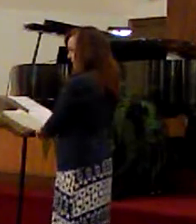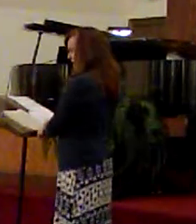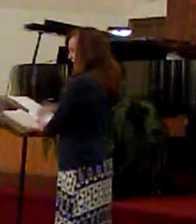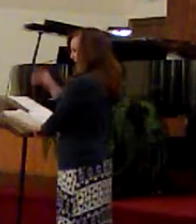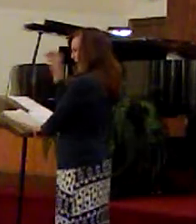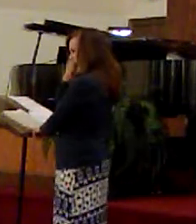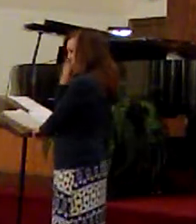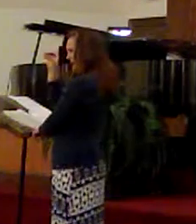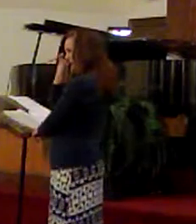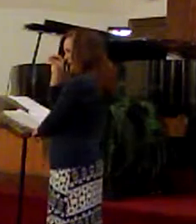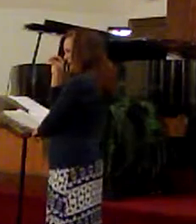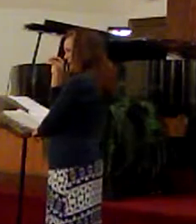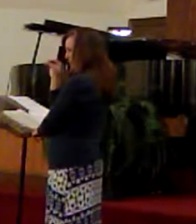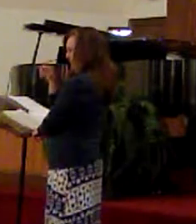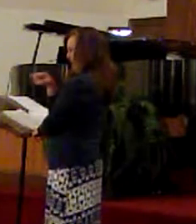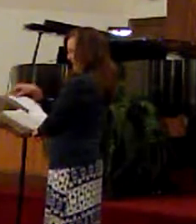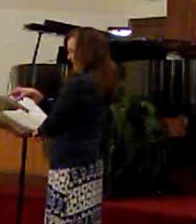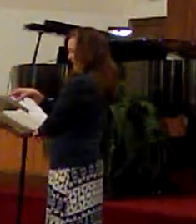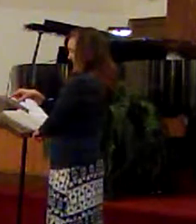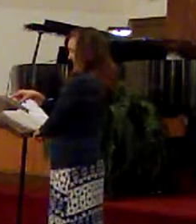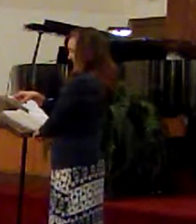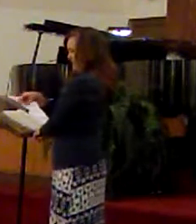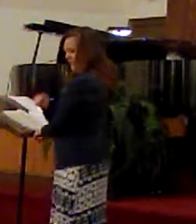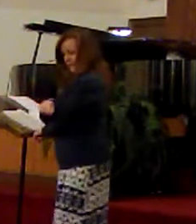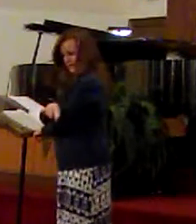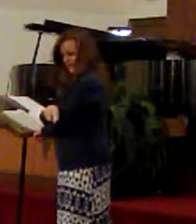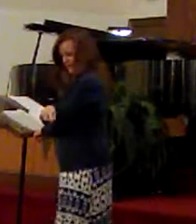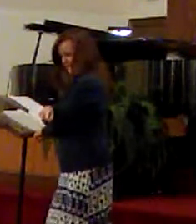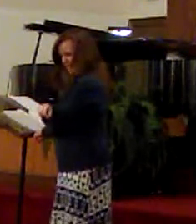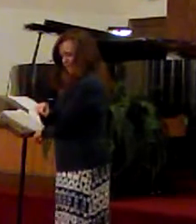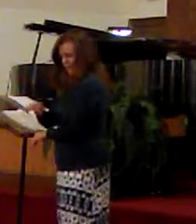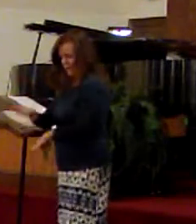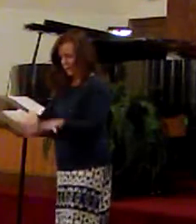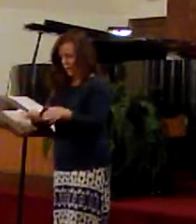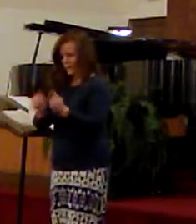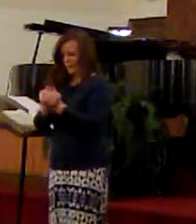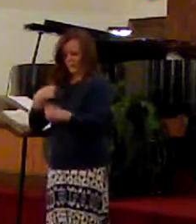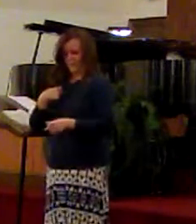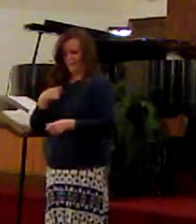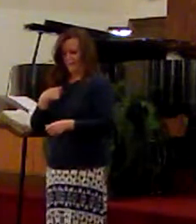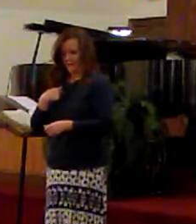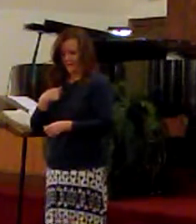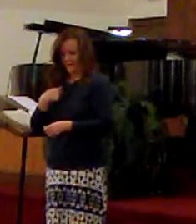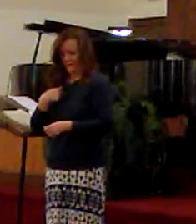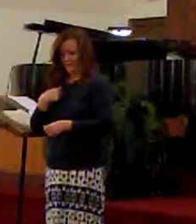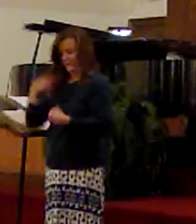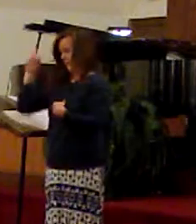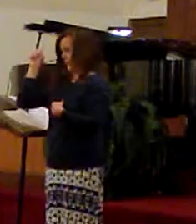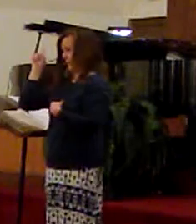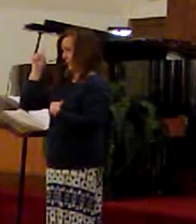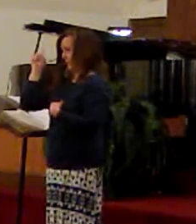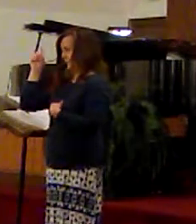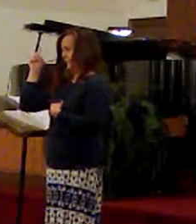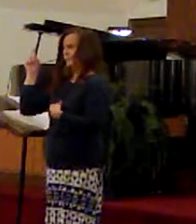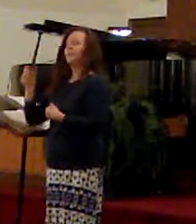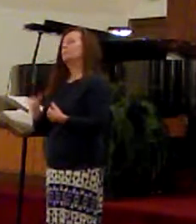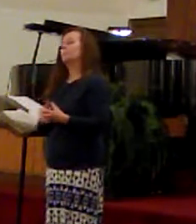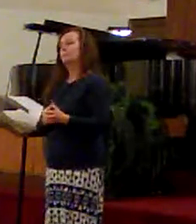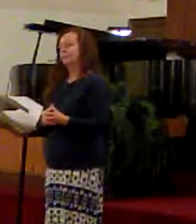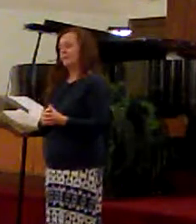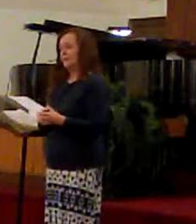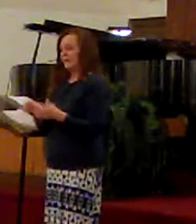to you for ever since you've been walking with me." He says, "But so that you'll know,"